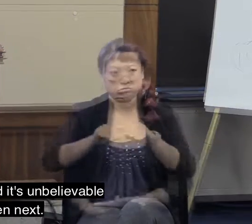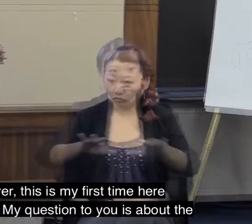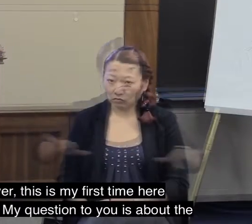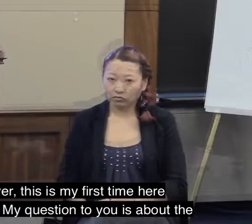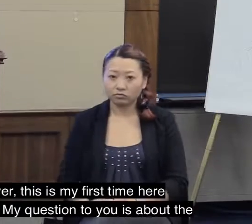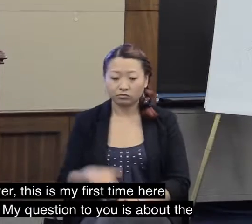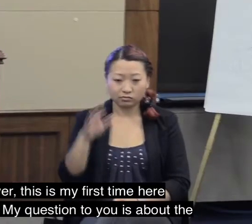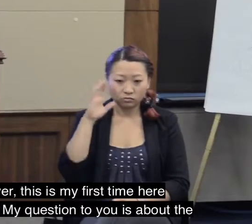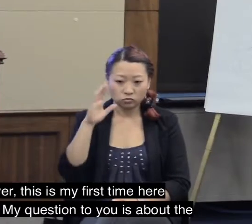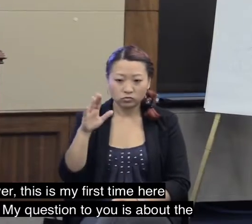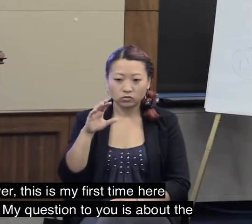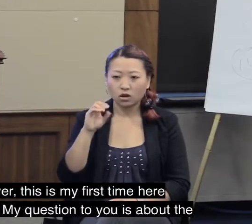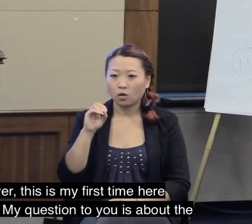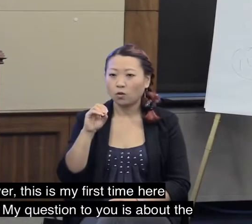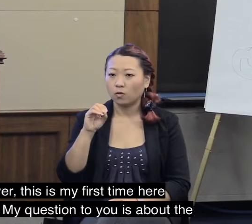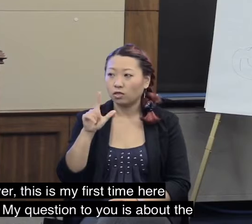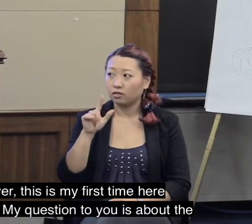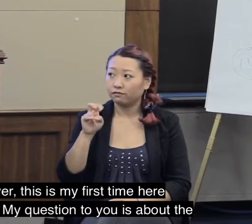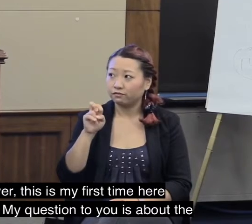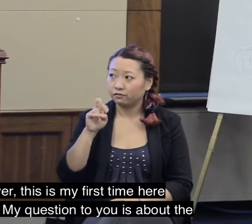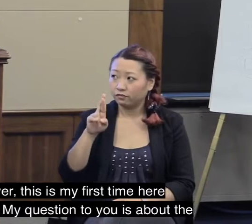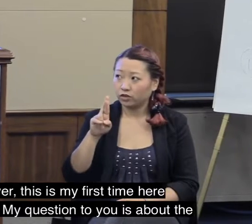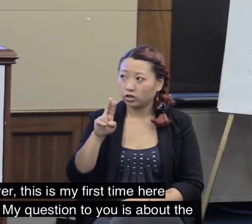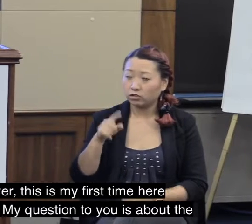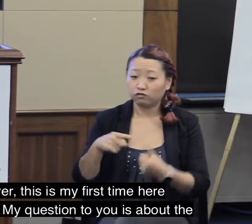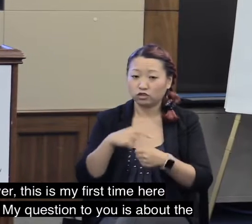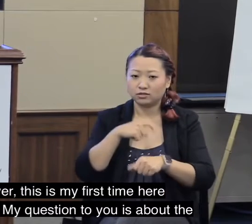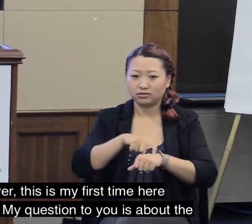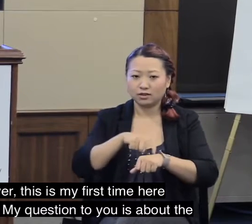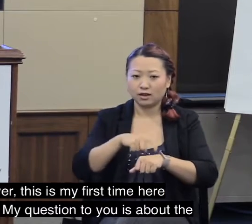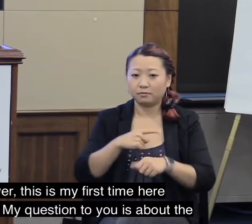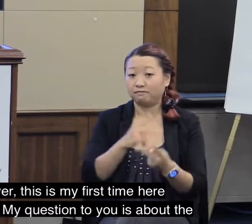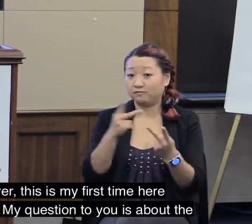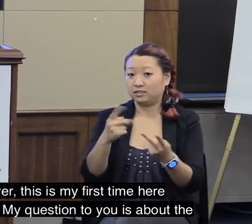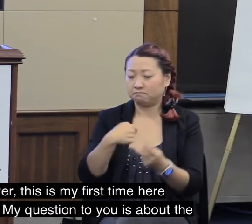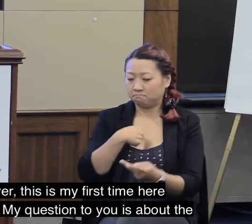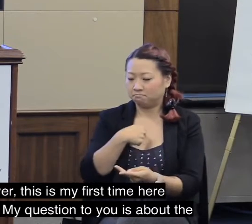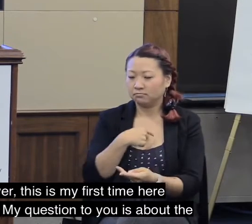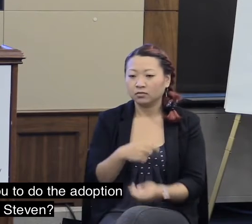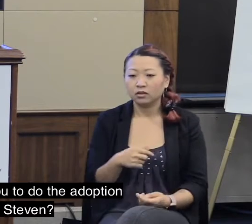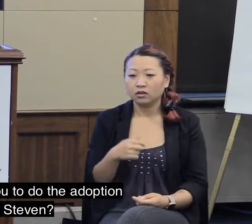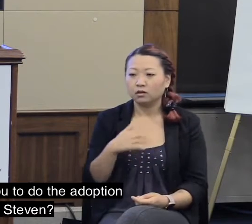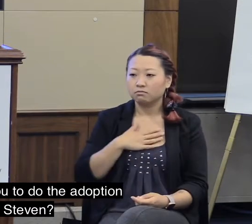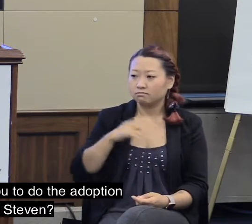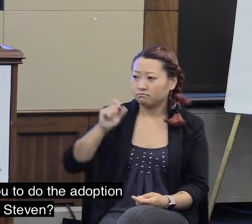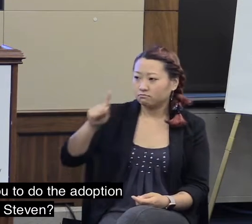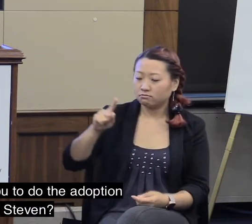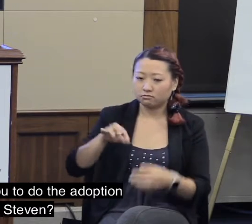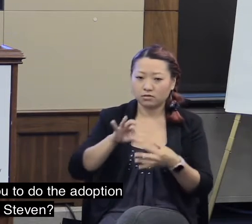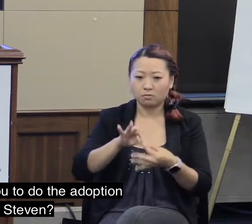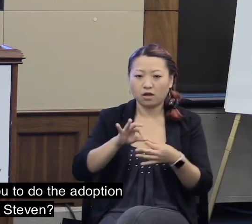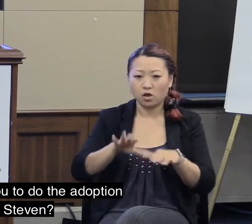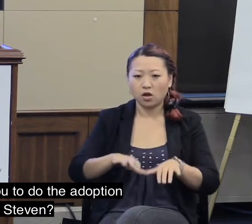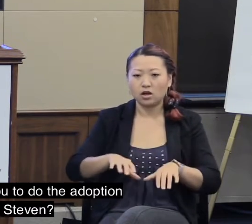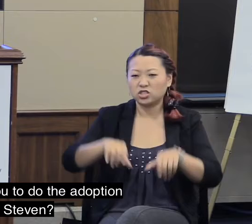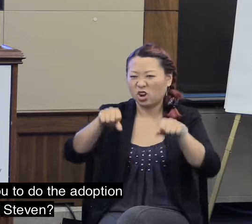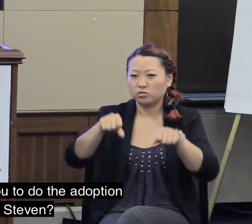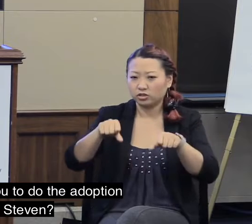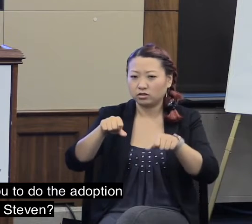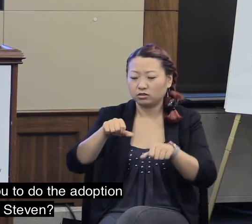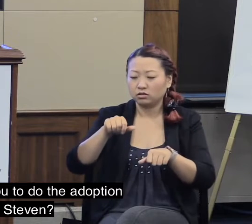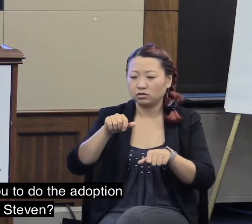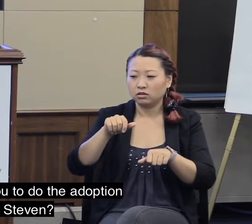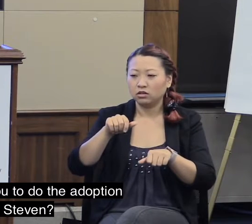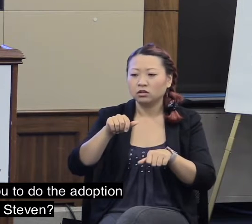next. So. My name is Oliver. Just my first time here visiting. Oliver. My question to you is about the adoption. What